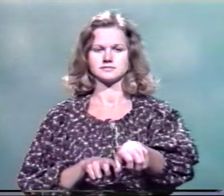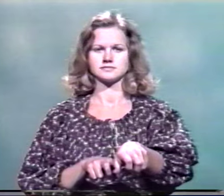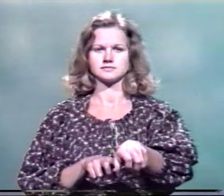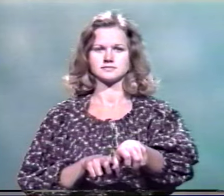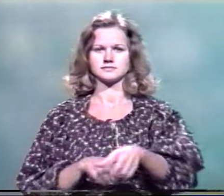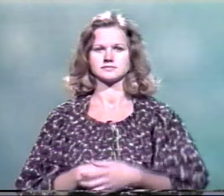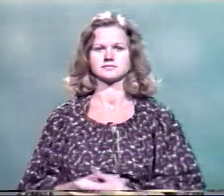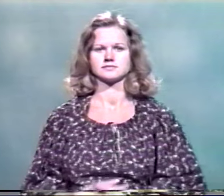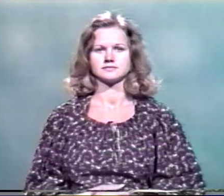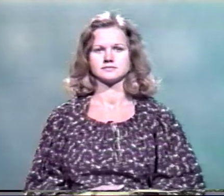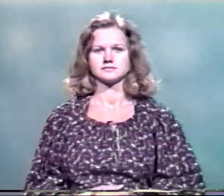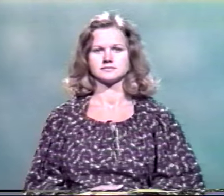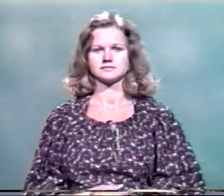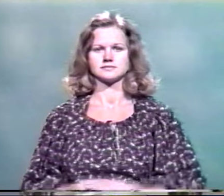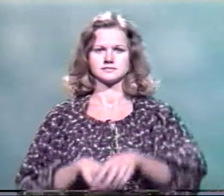An animal lying down on its stomach.